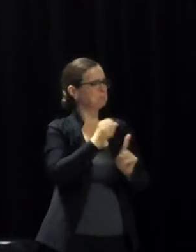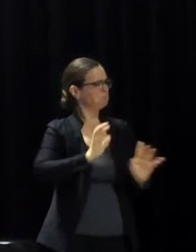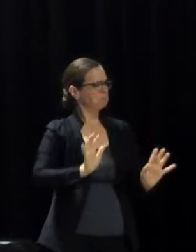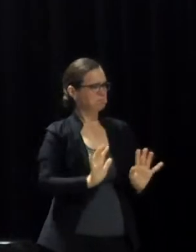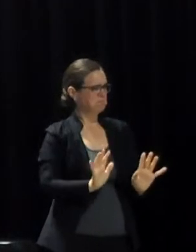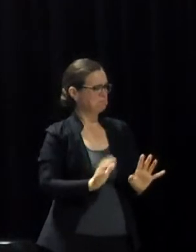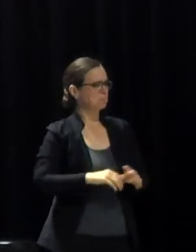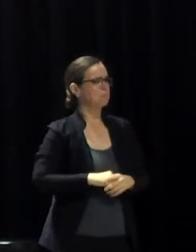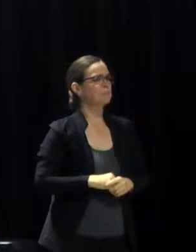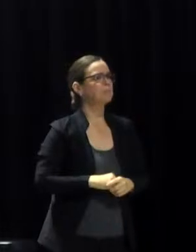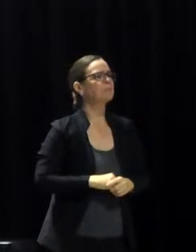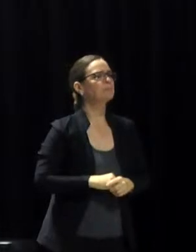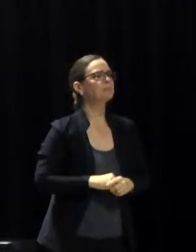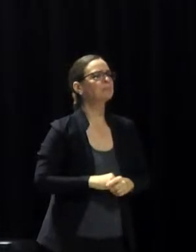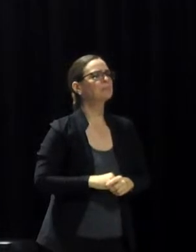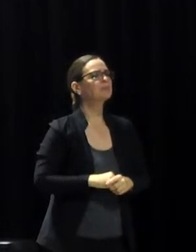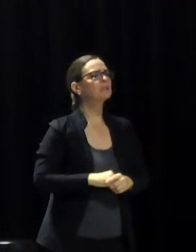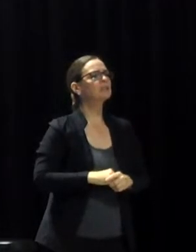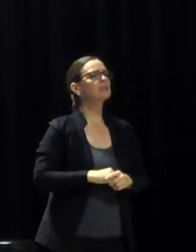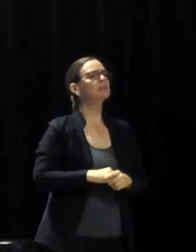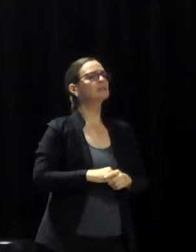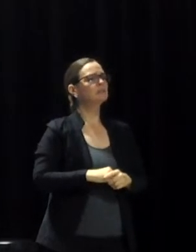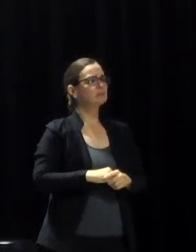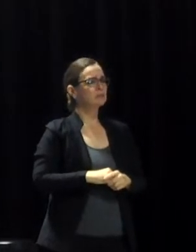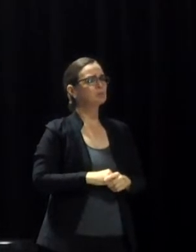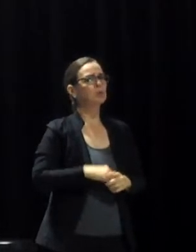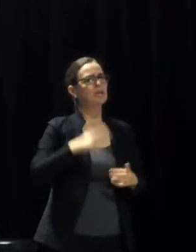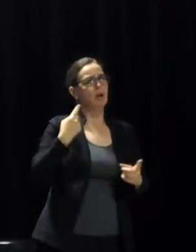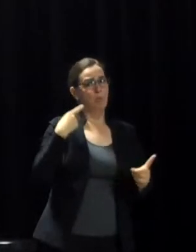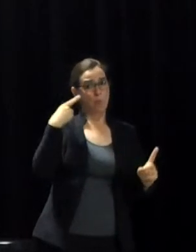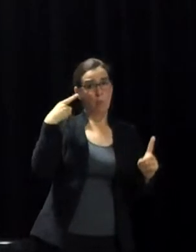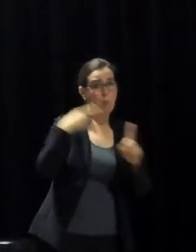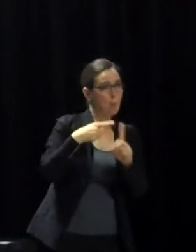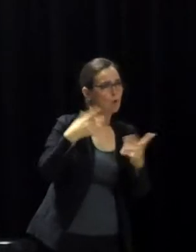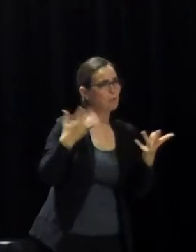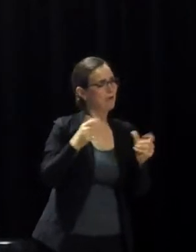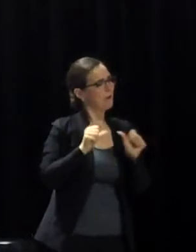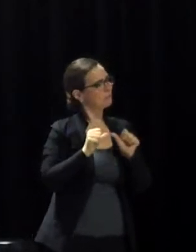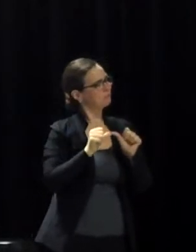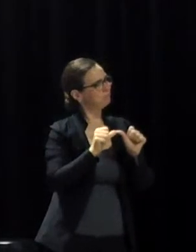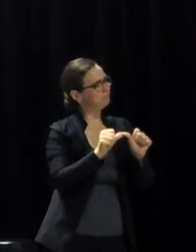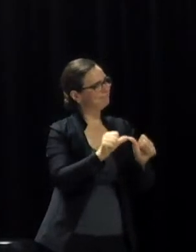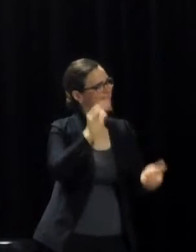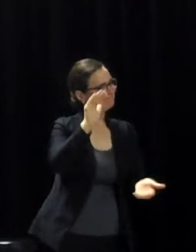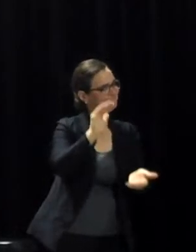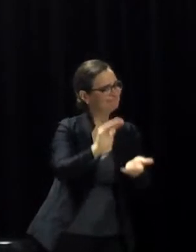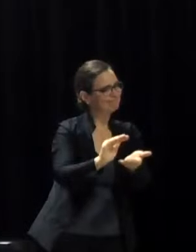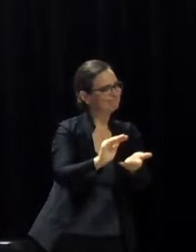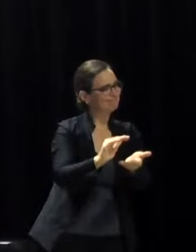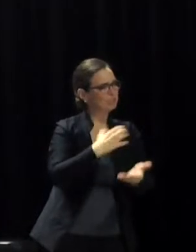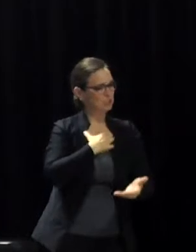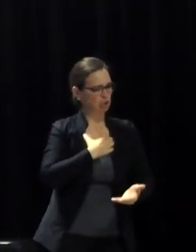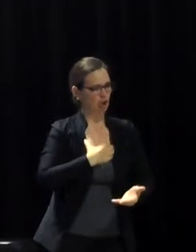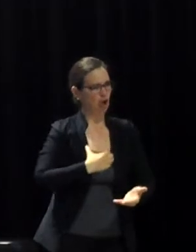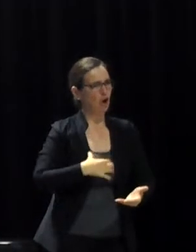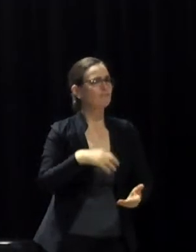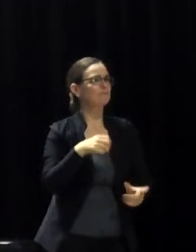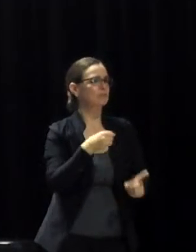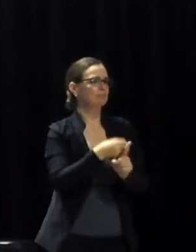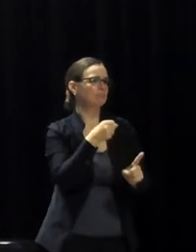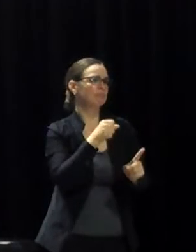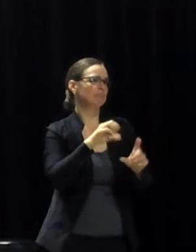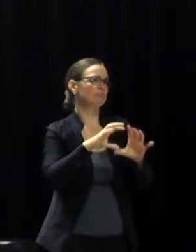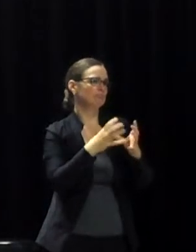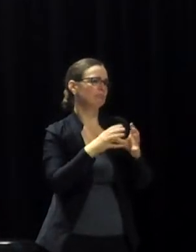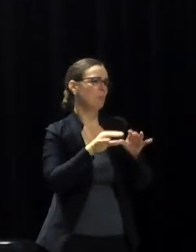study, and this is a real case. But what you're about to see shows how the virus spreads